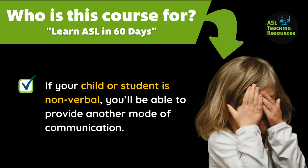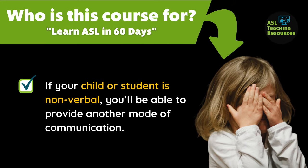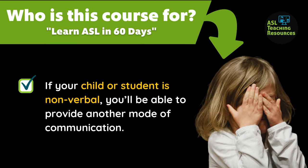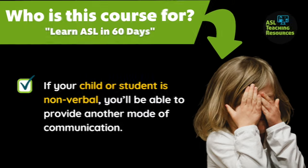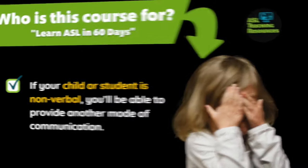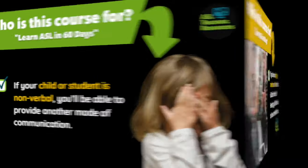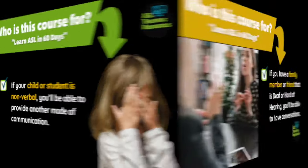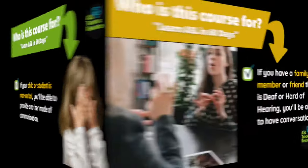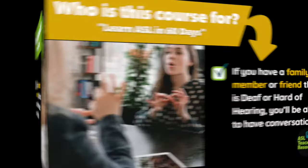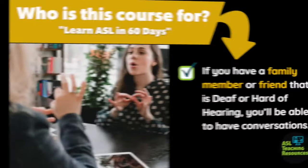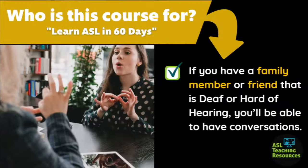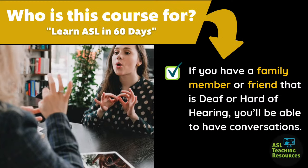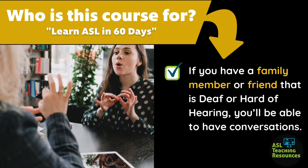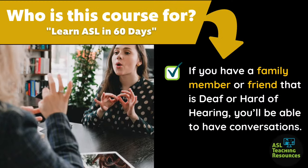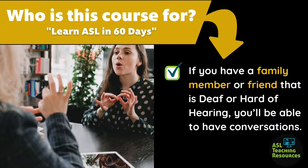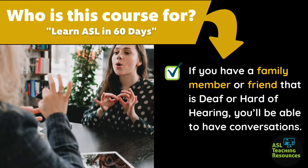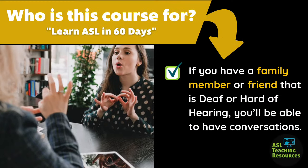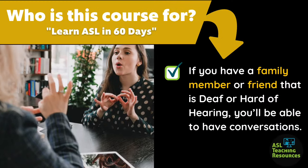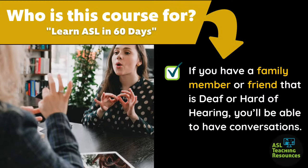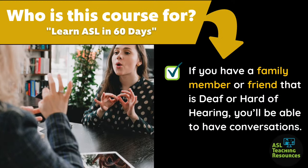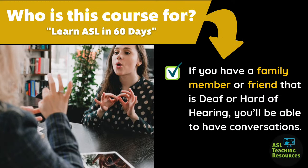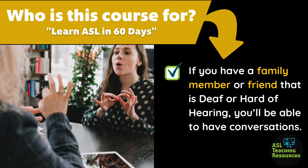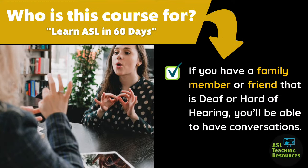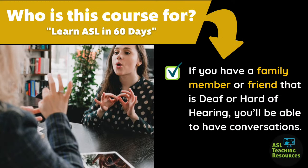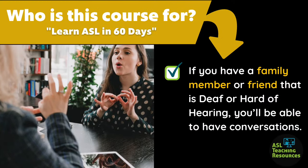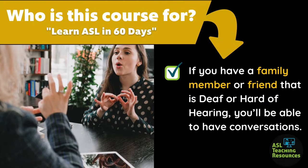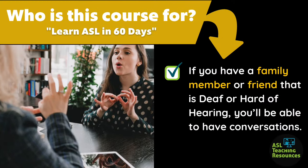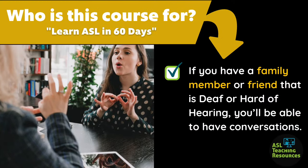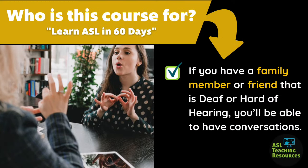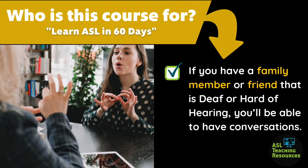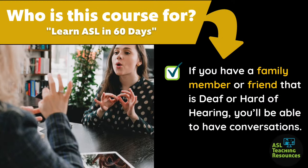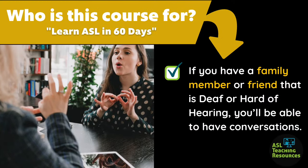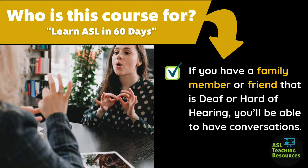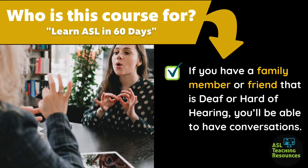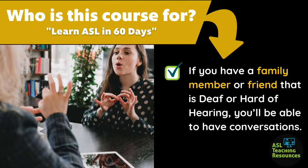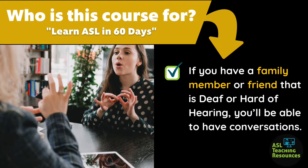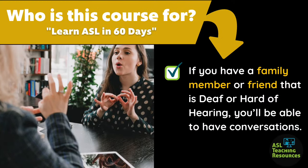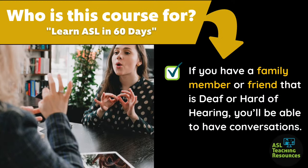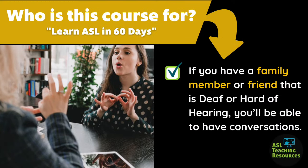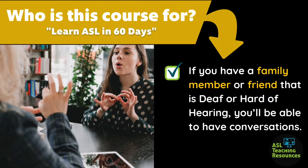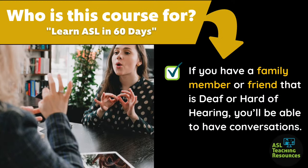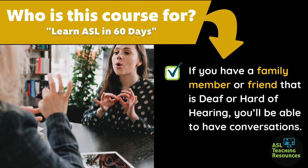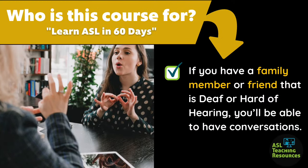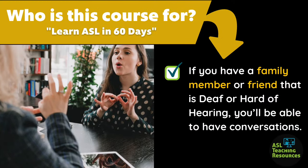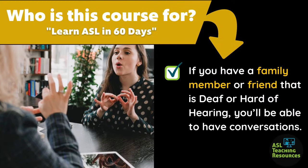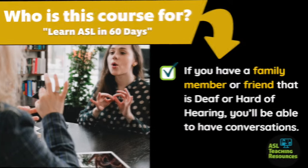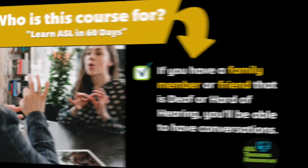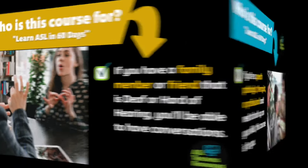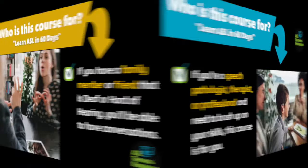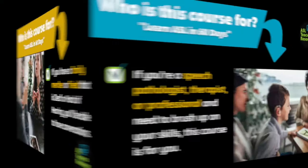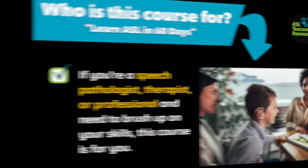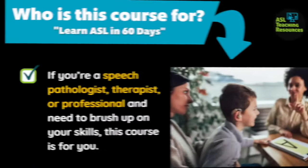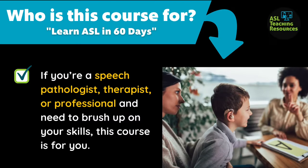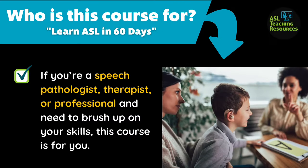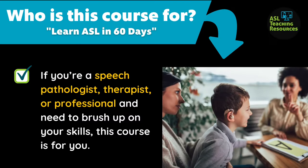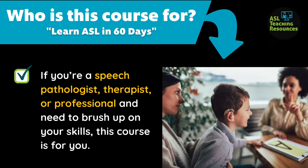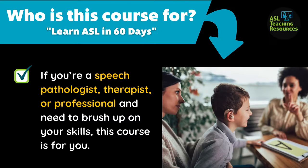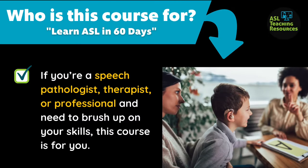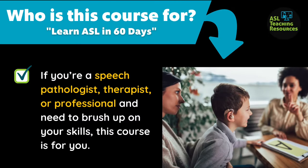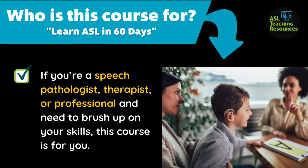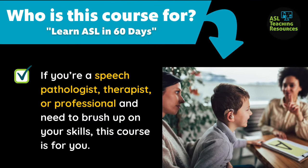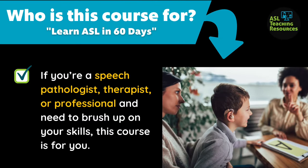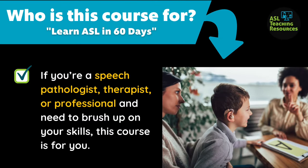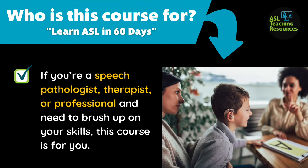communication. If you have a family member or a friend that is deaf or hard of hearing, you'll be able to have conversations. If